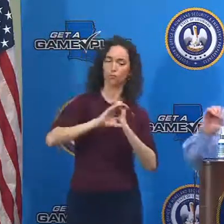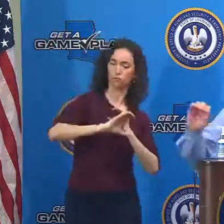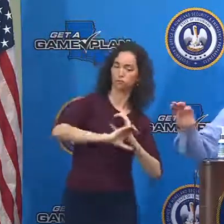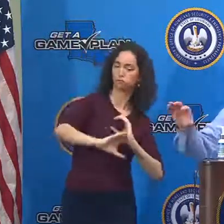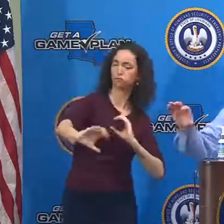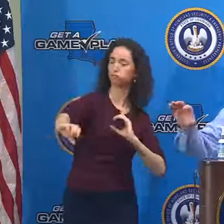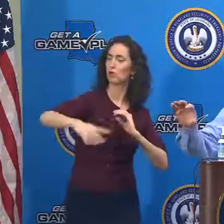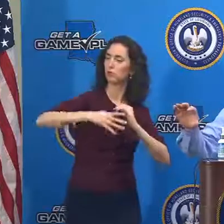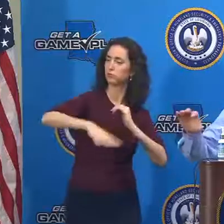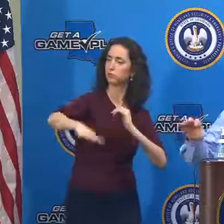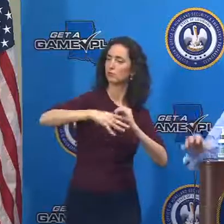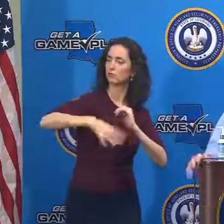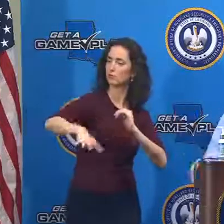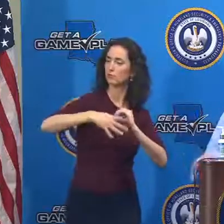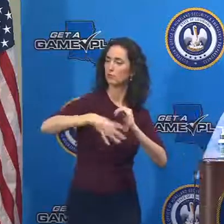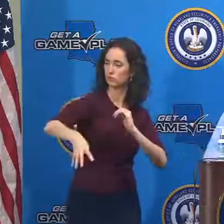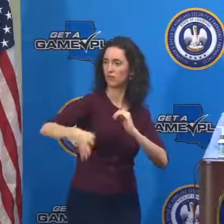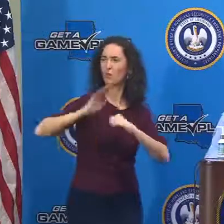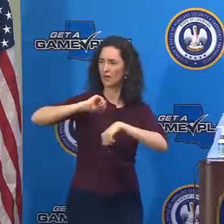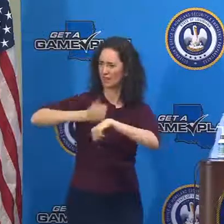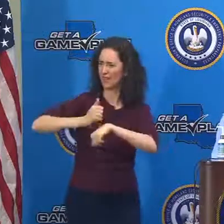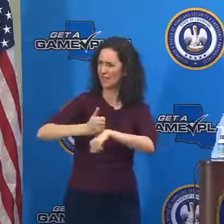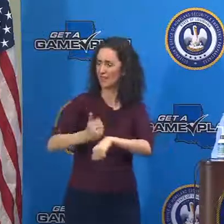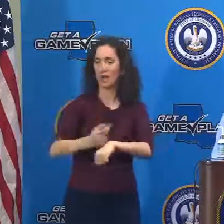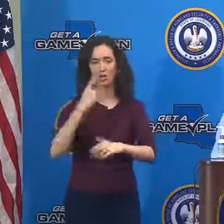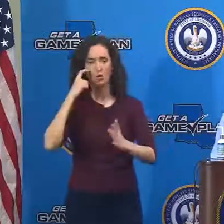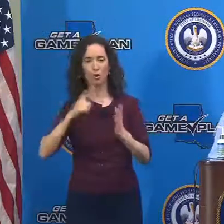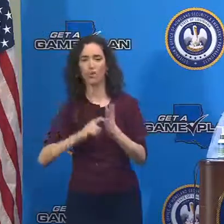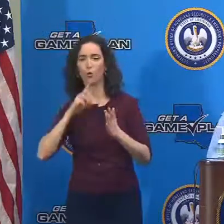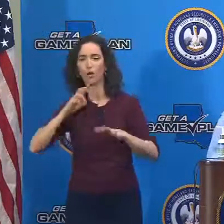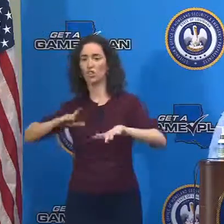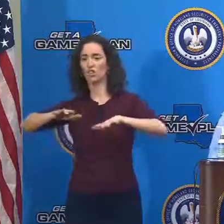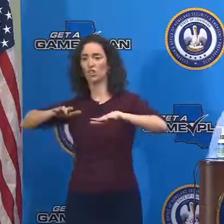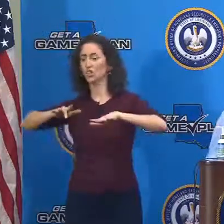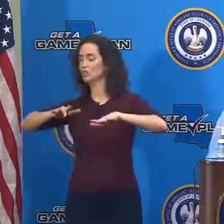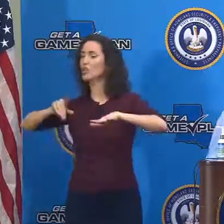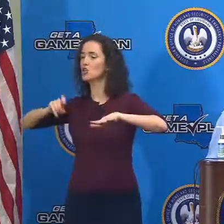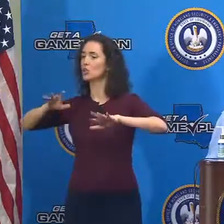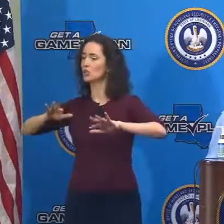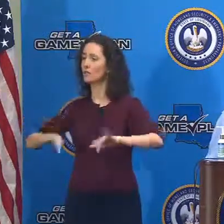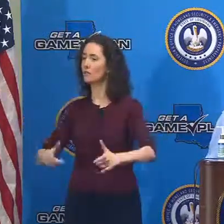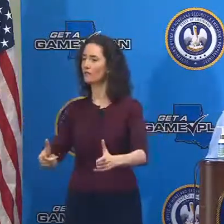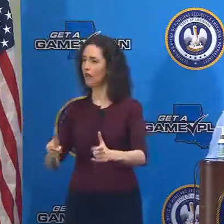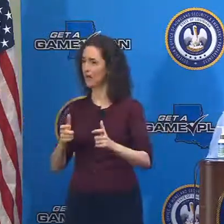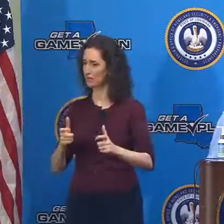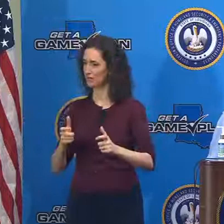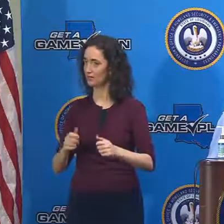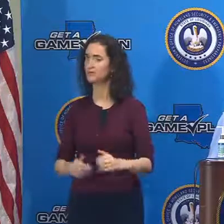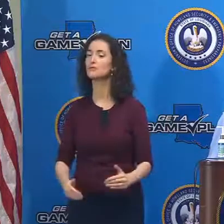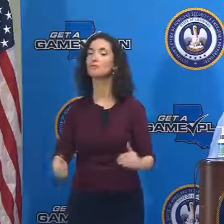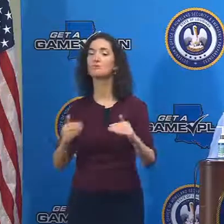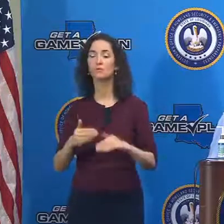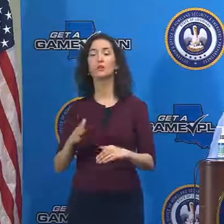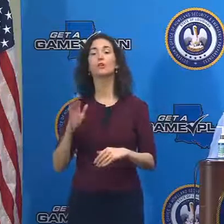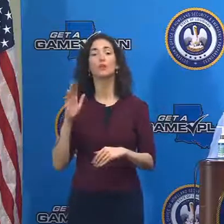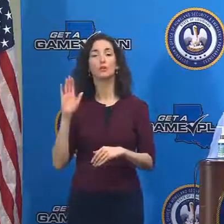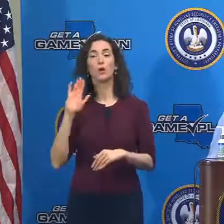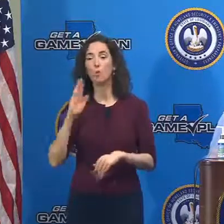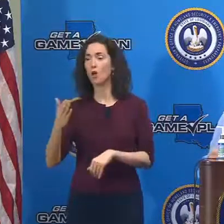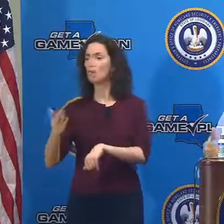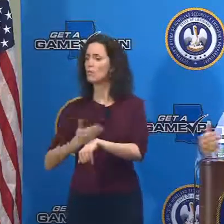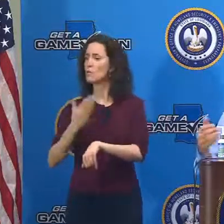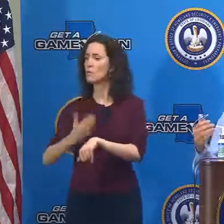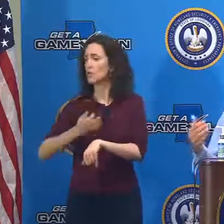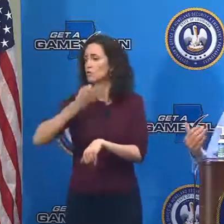to go out as well, so that all of that isn't directed against the gate. And those repairs are going to happen